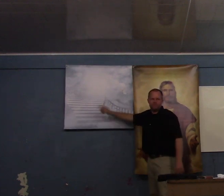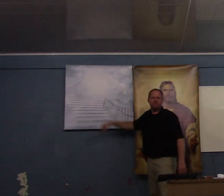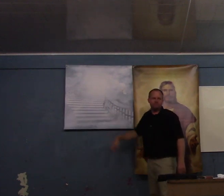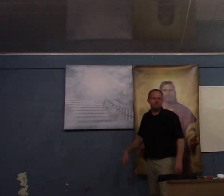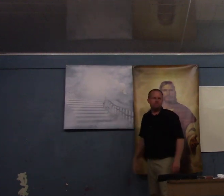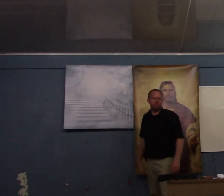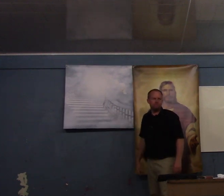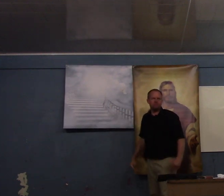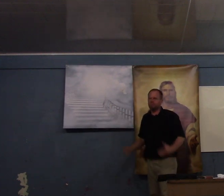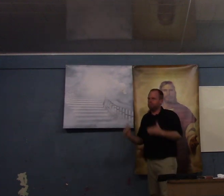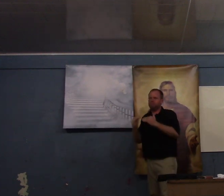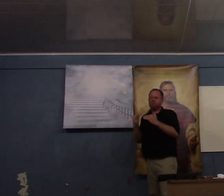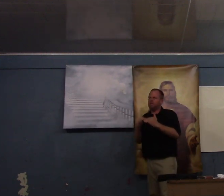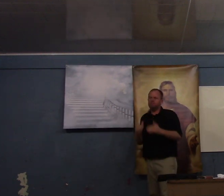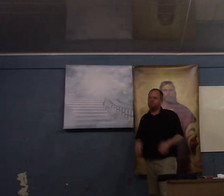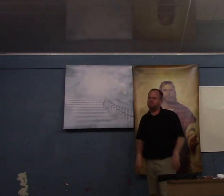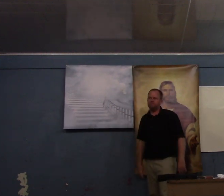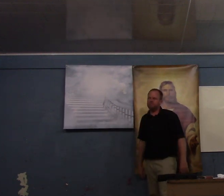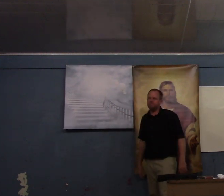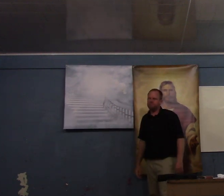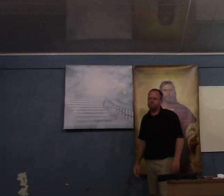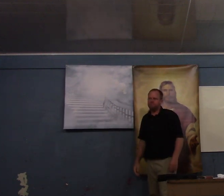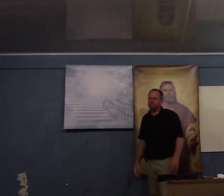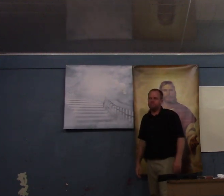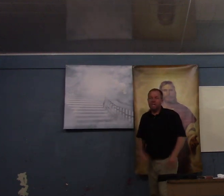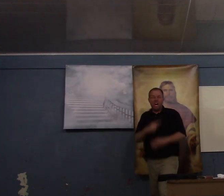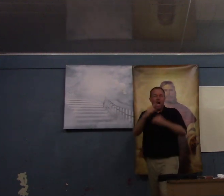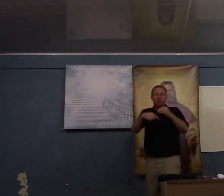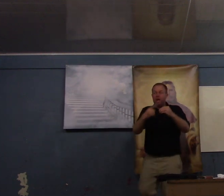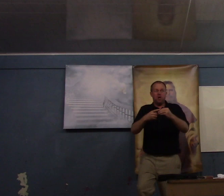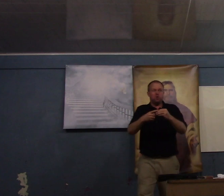heaven. It's the same thing for those who repent.